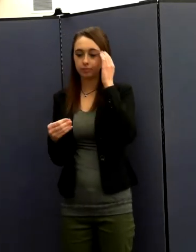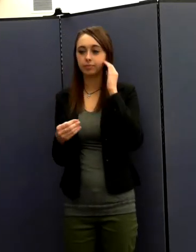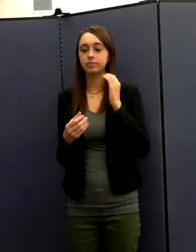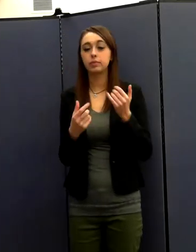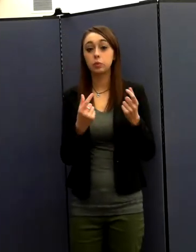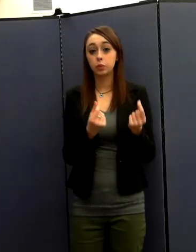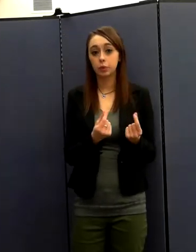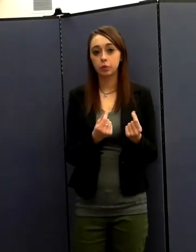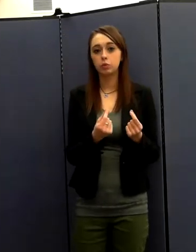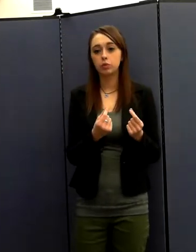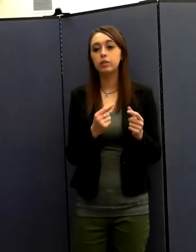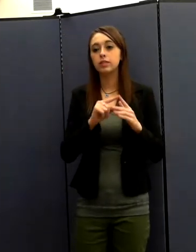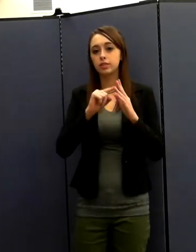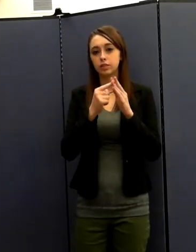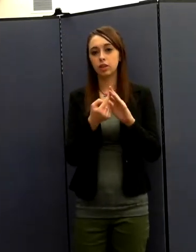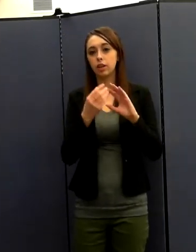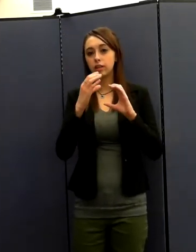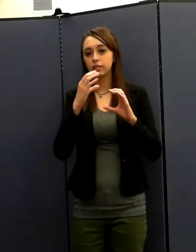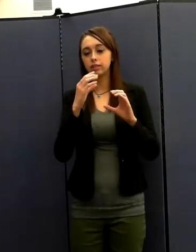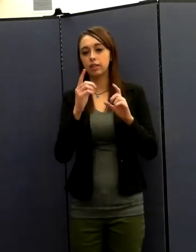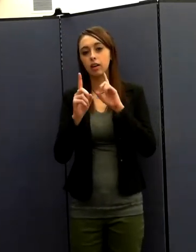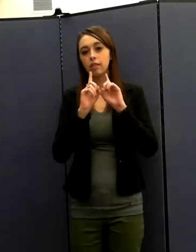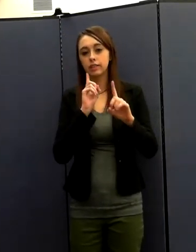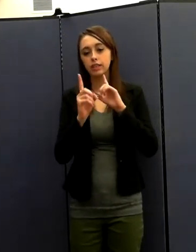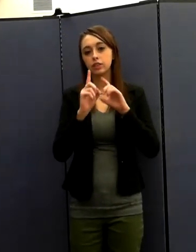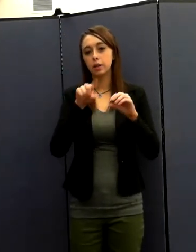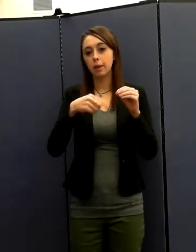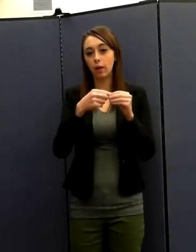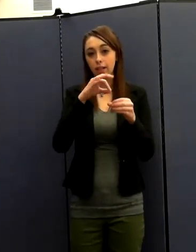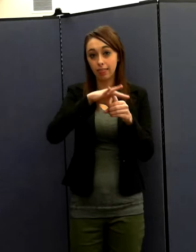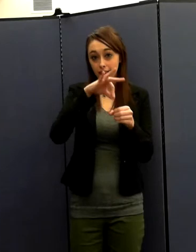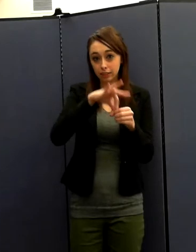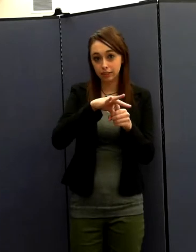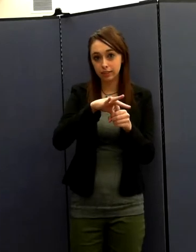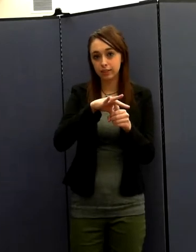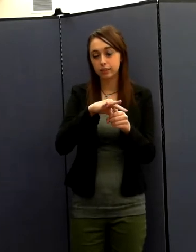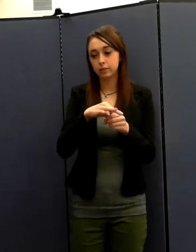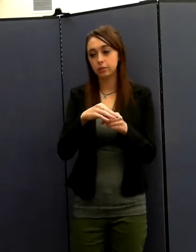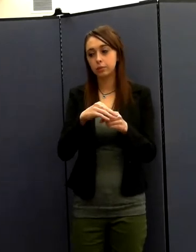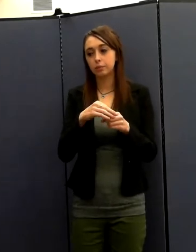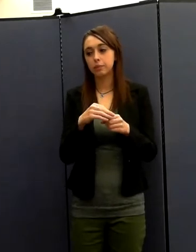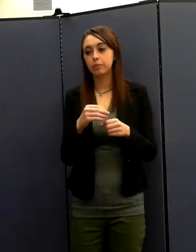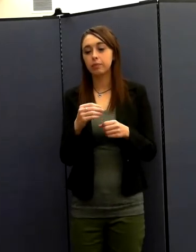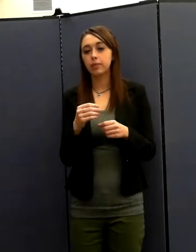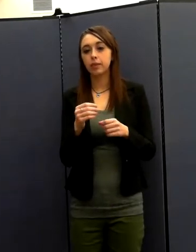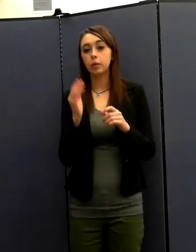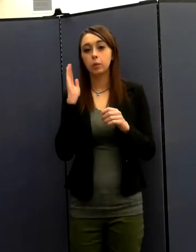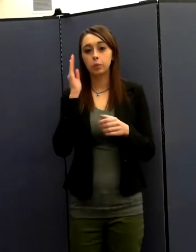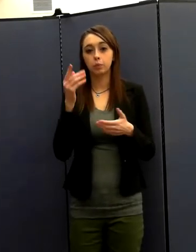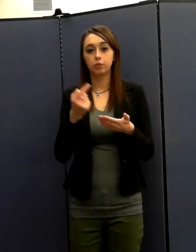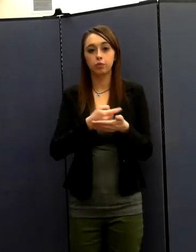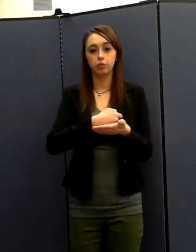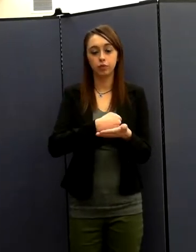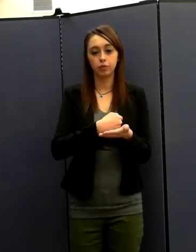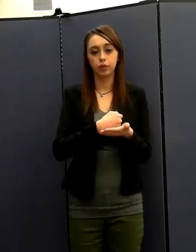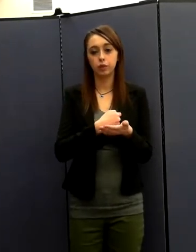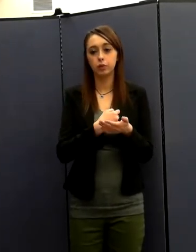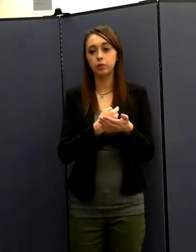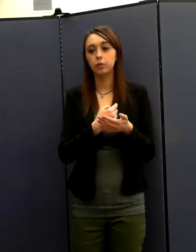start your whole conversation about elections, and we're going to go over a whole unit in social studies about elections,